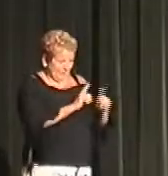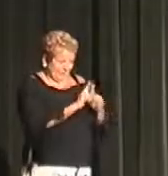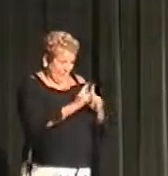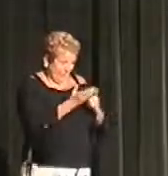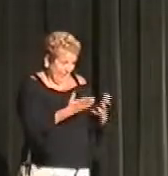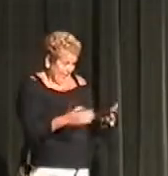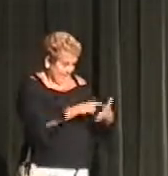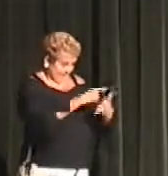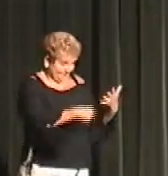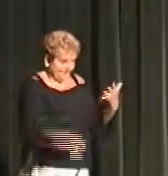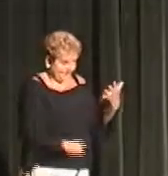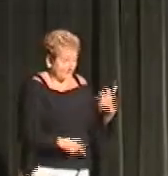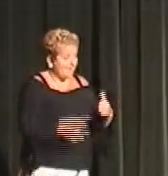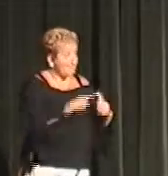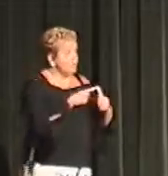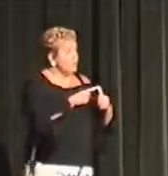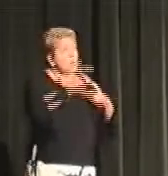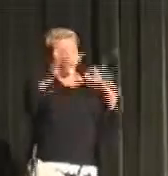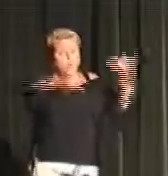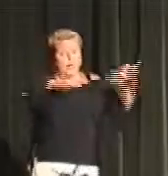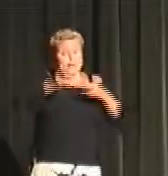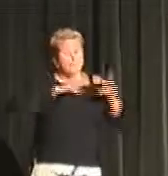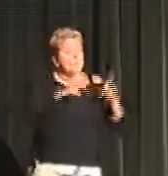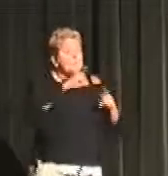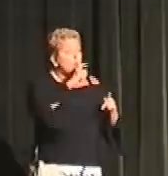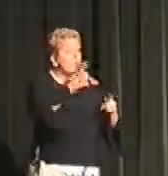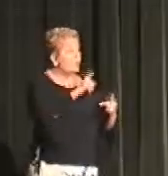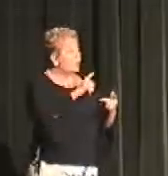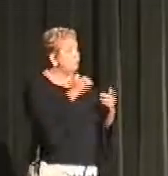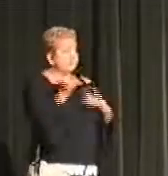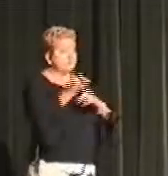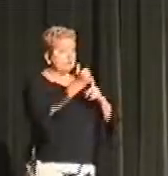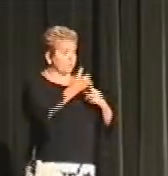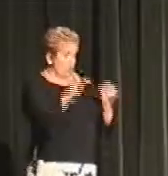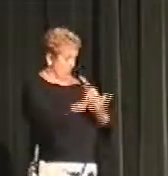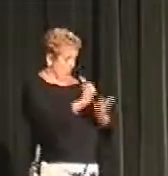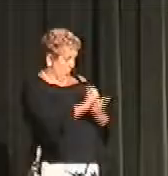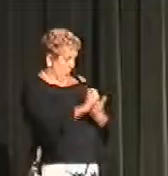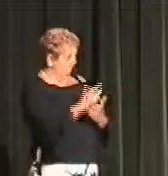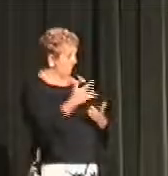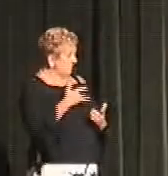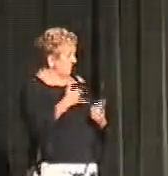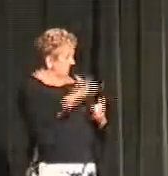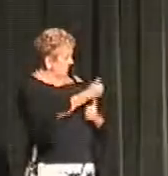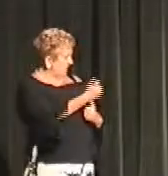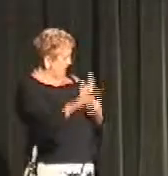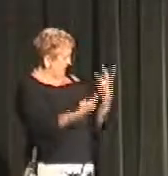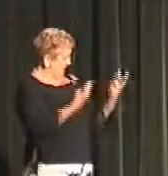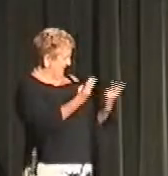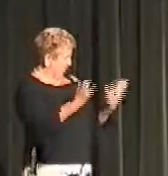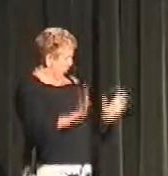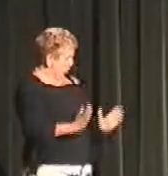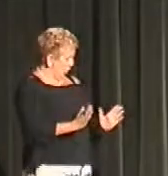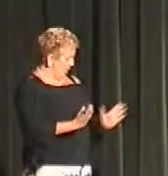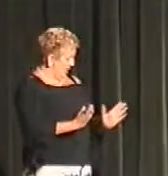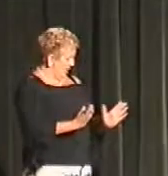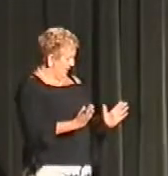you who are new or might be visiting Alcoholics Anonymous. And I want you to know that I am not an authority